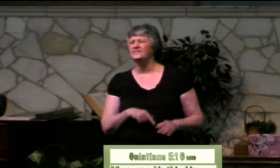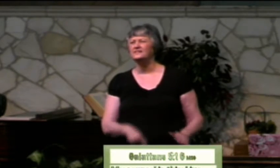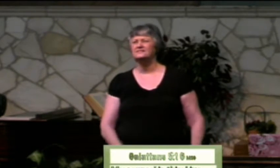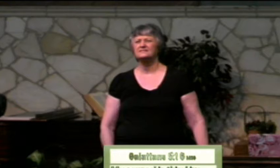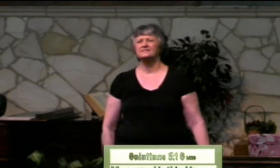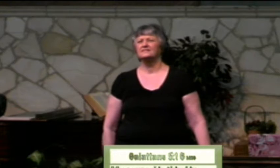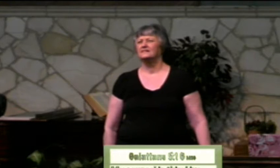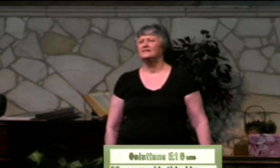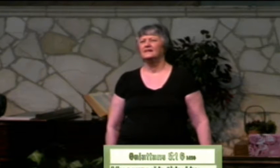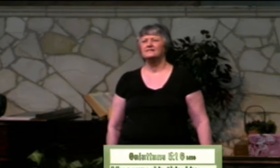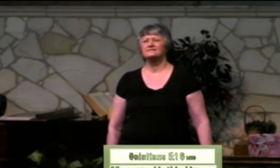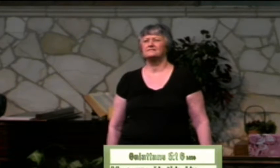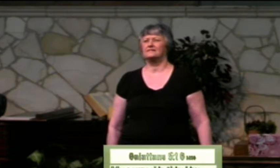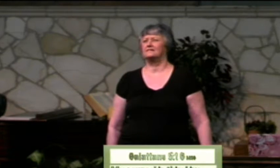this? It's just like,